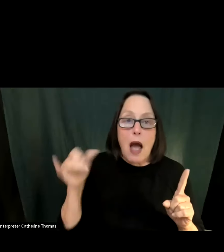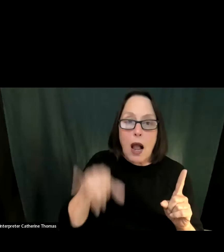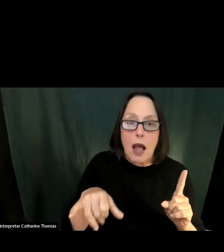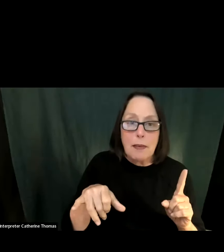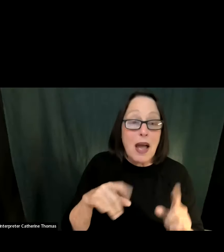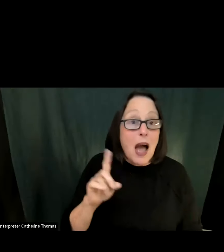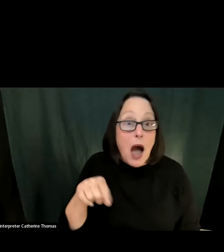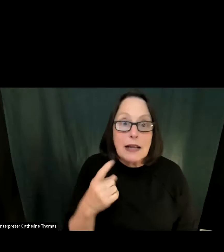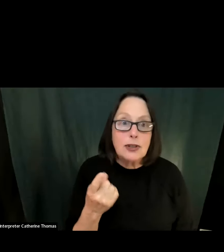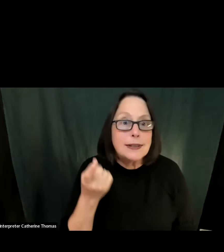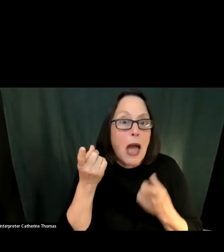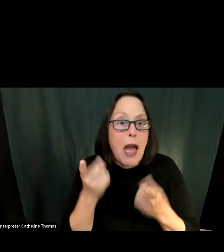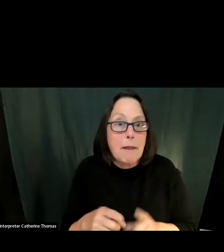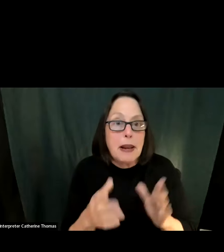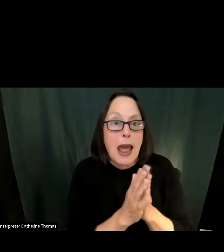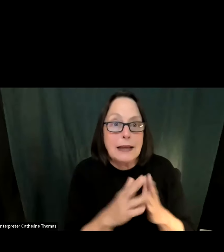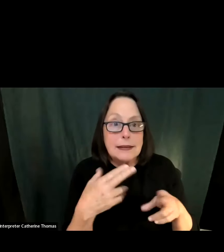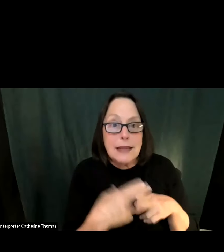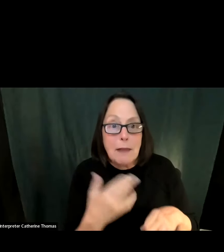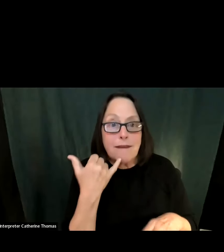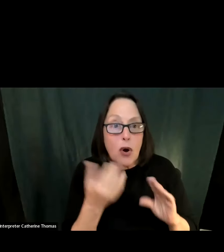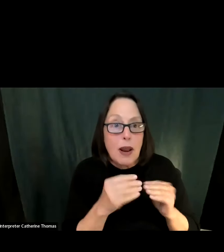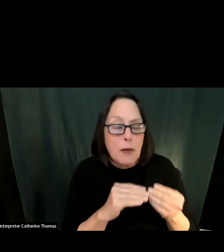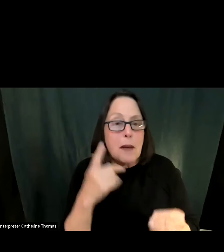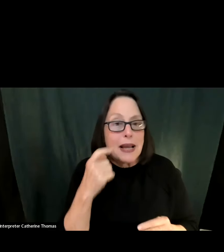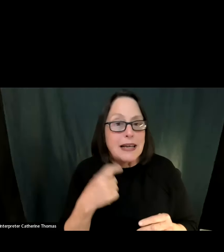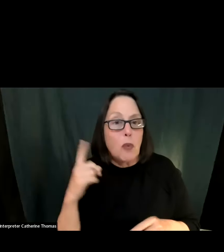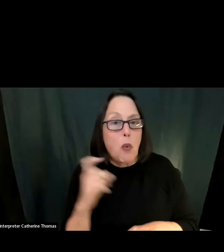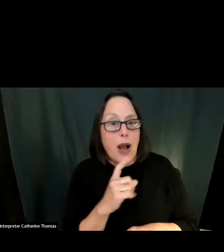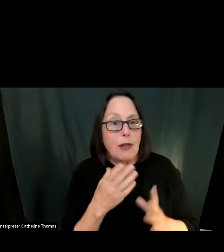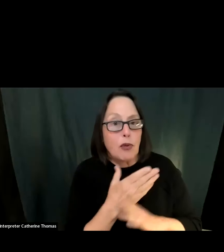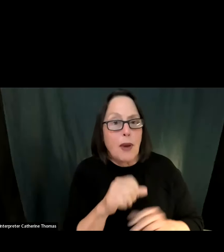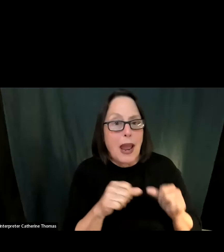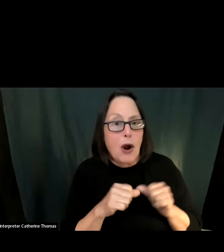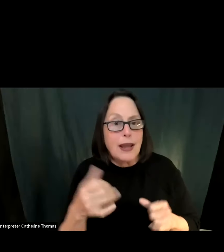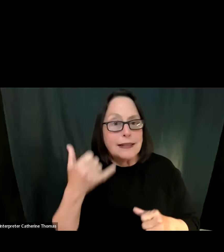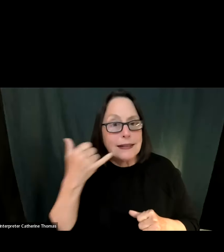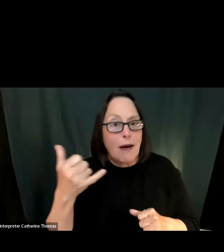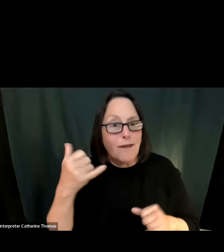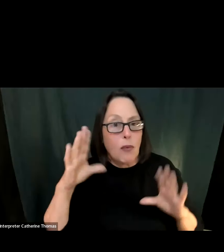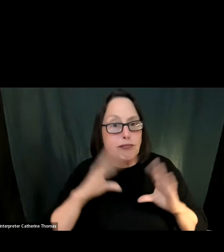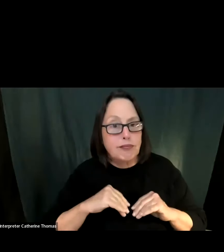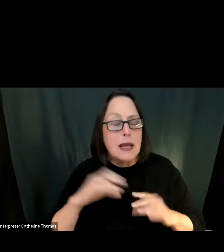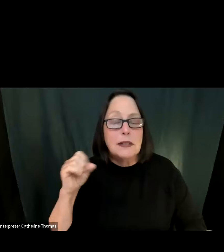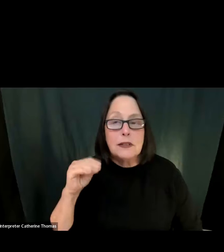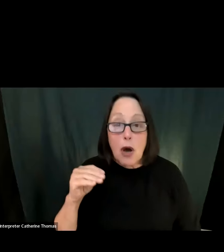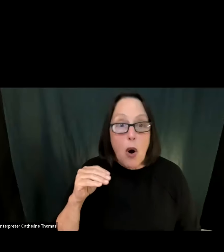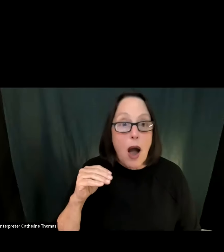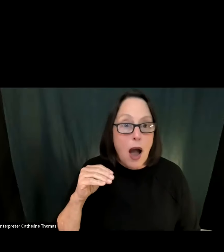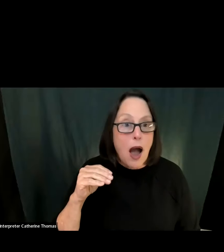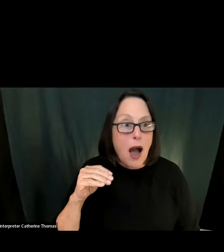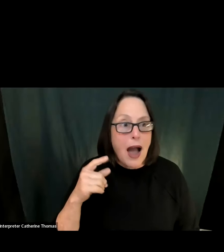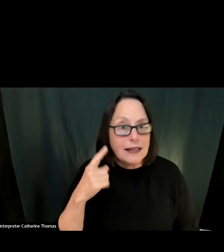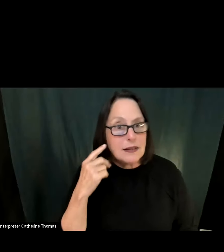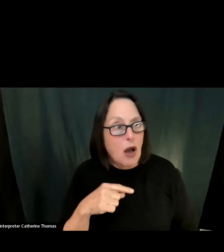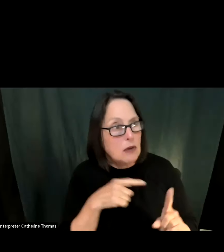for her name and number because I was walking through a cell phone dead zone. And what that tells me is she wants help, right? She reached out for support.